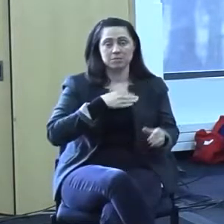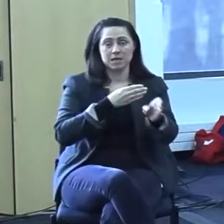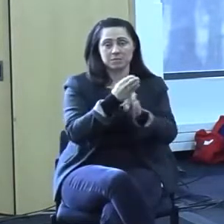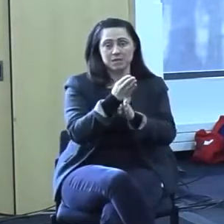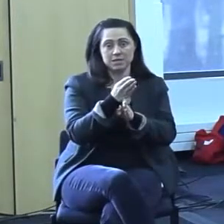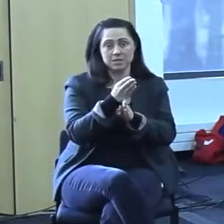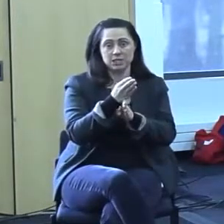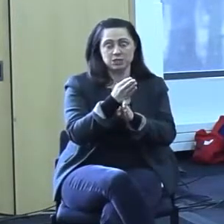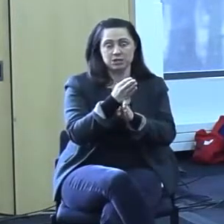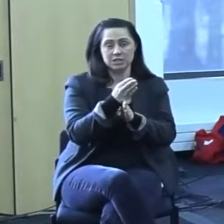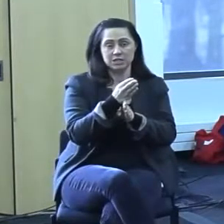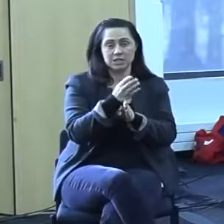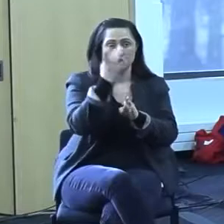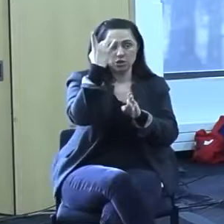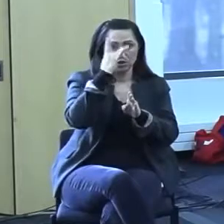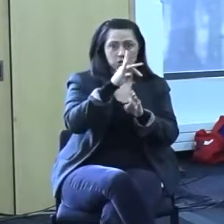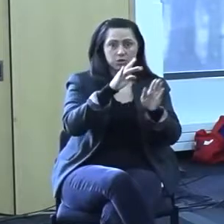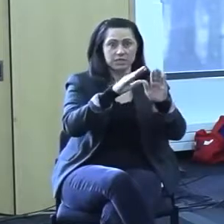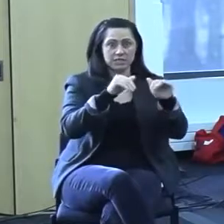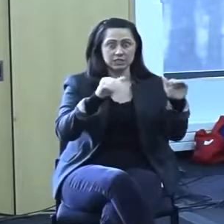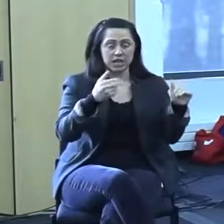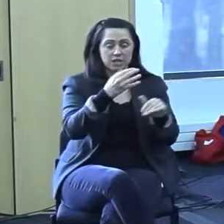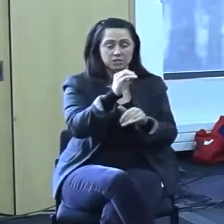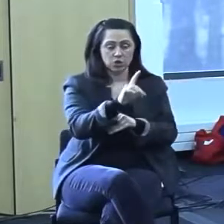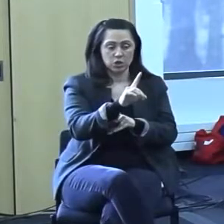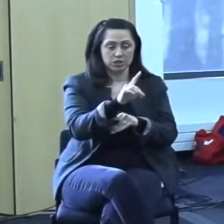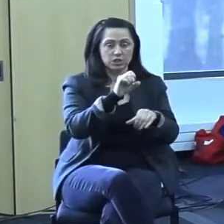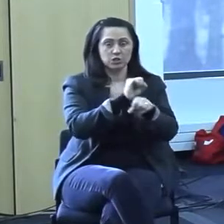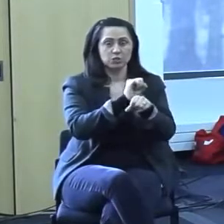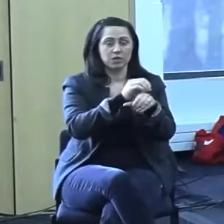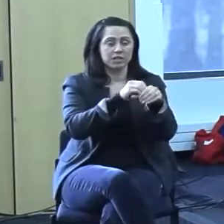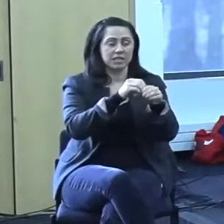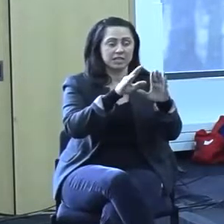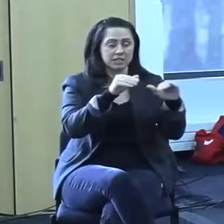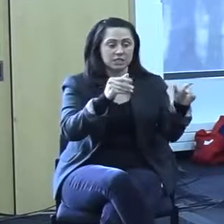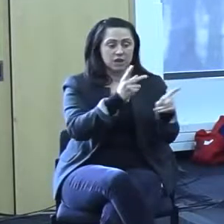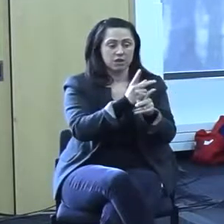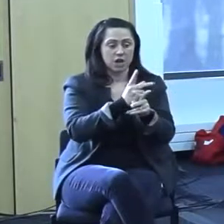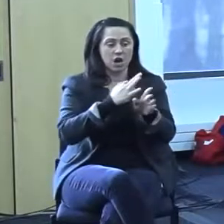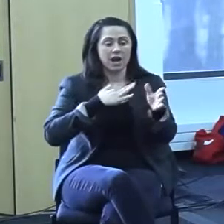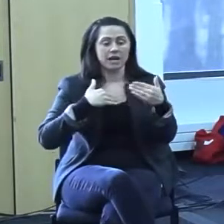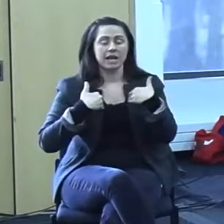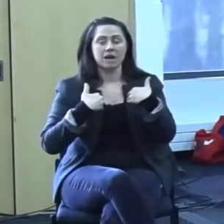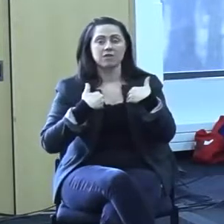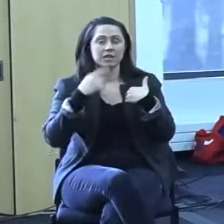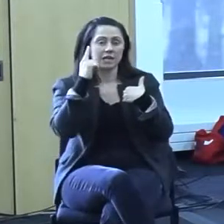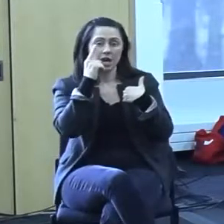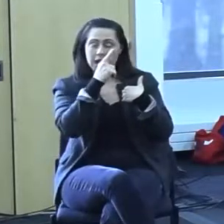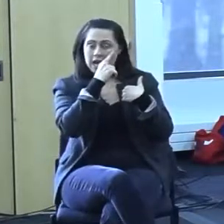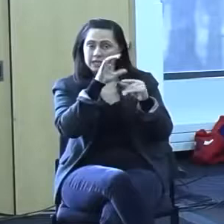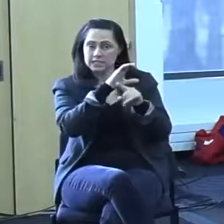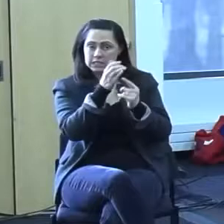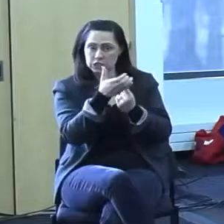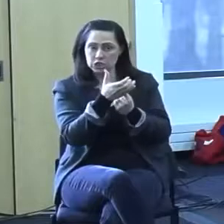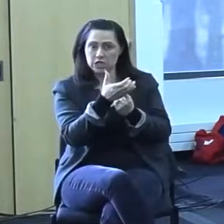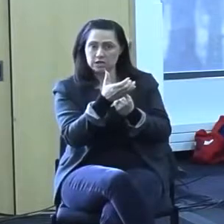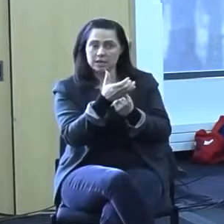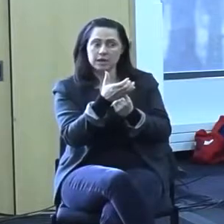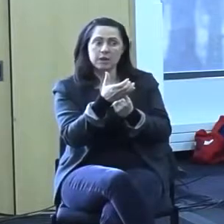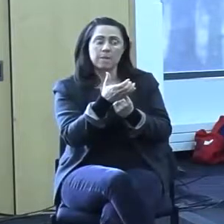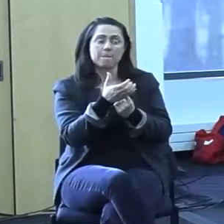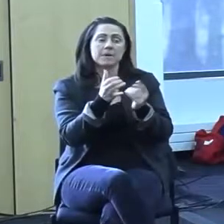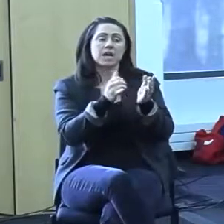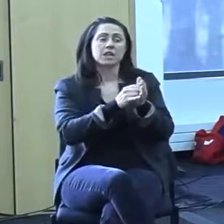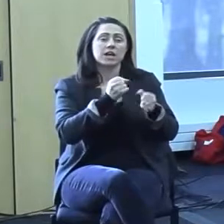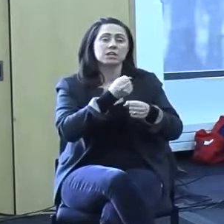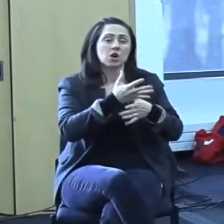major is early childhood to work in childcare. I have an eye condition